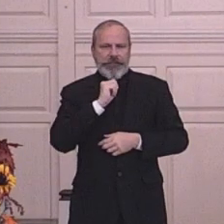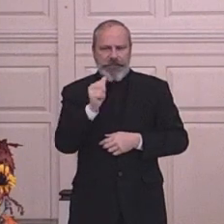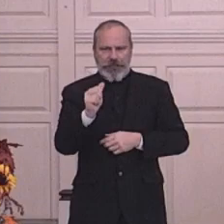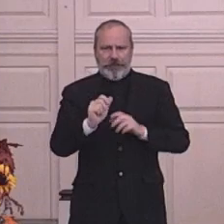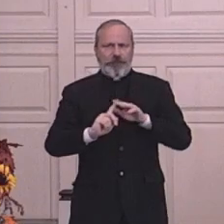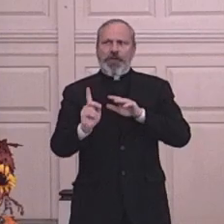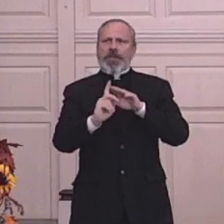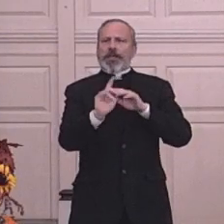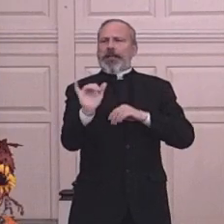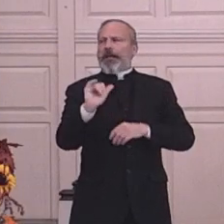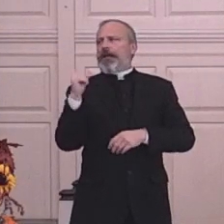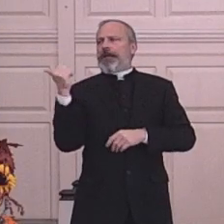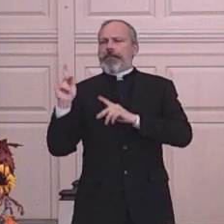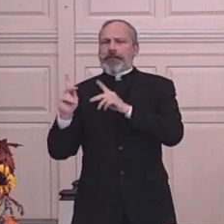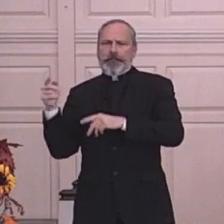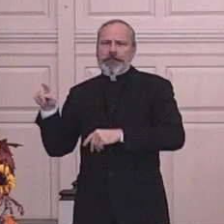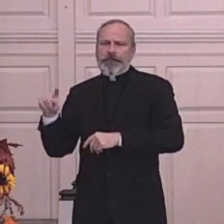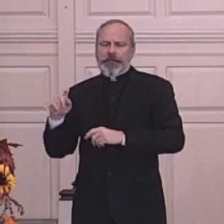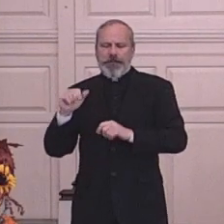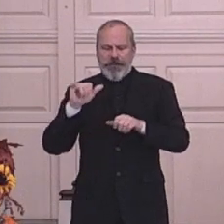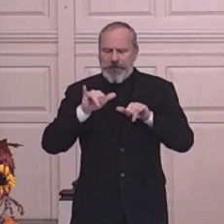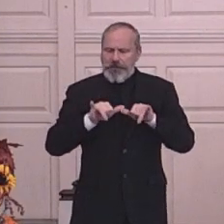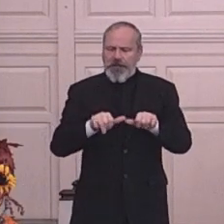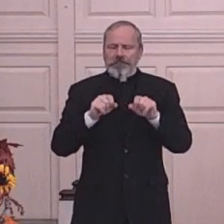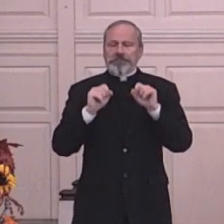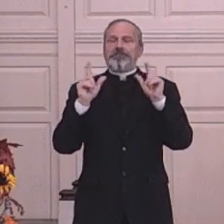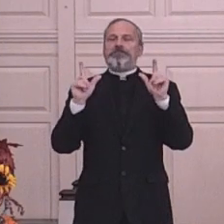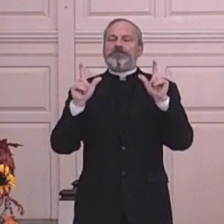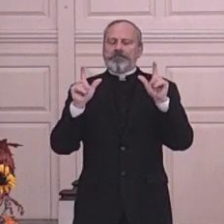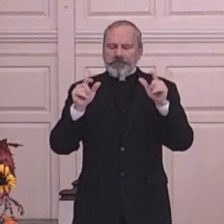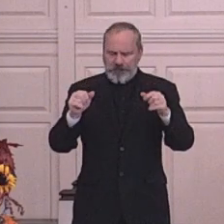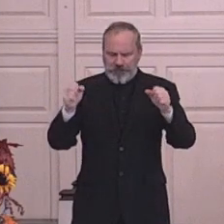do, but let us stay alert and sober.